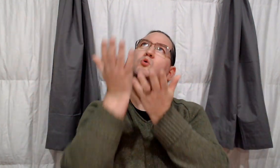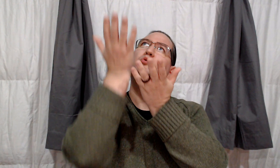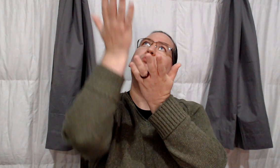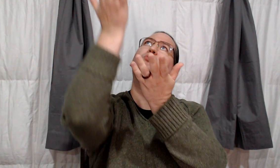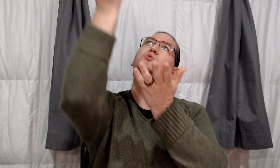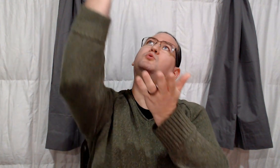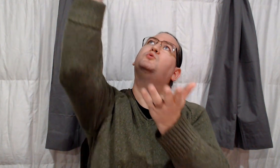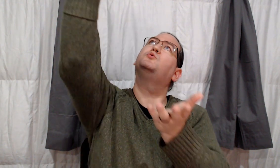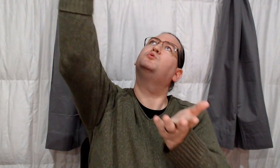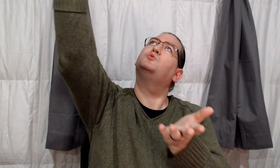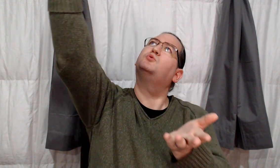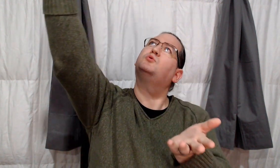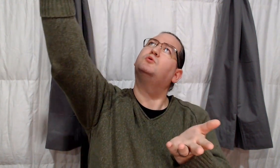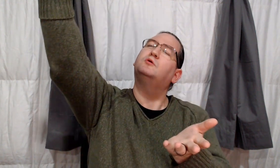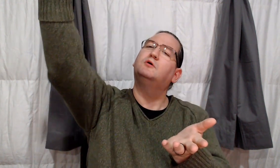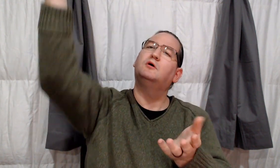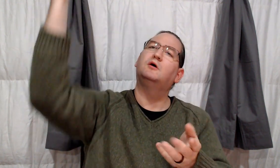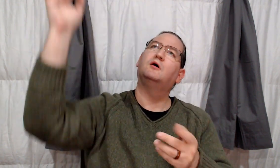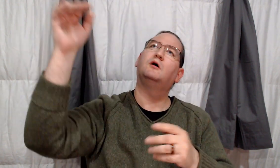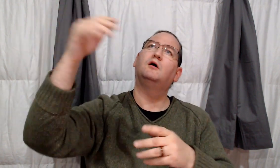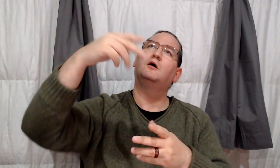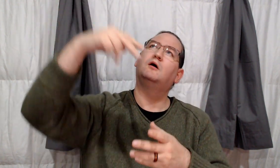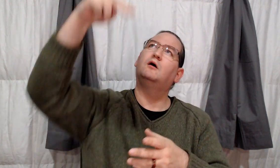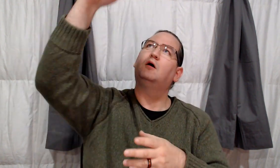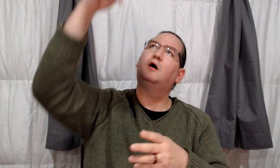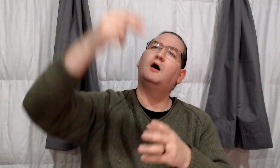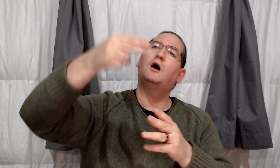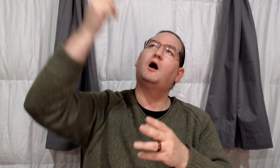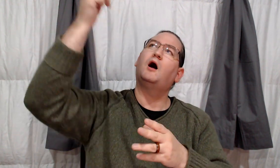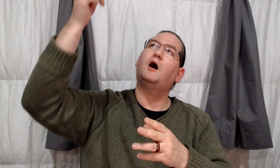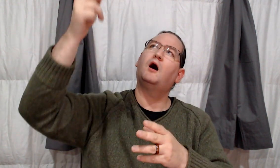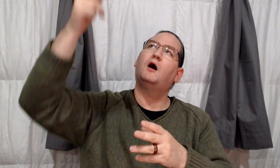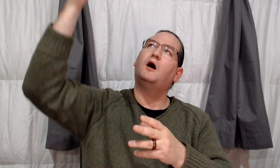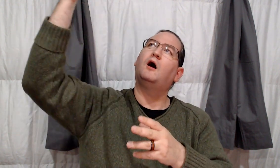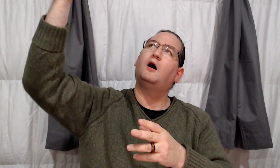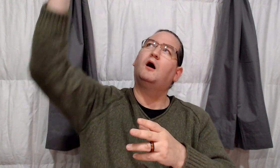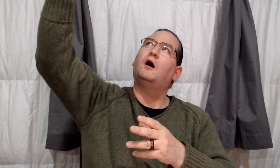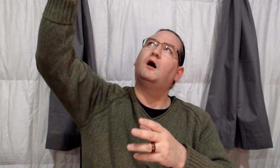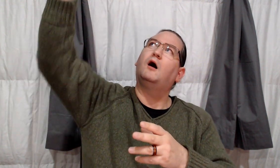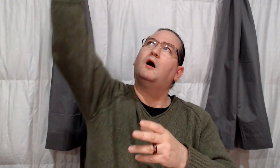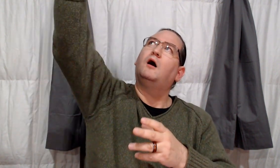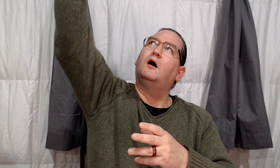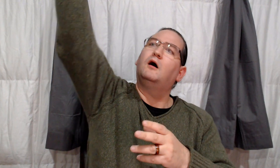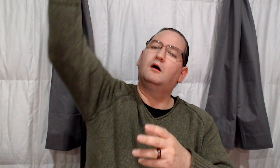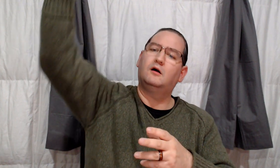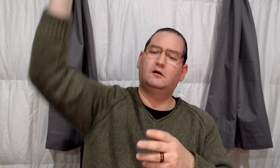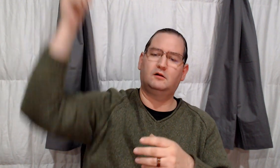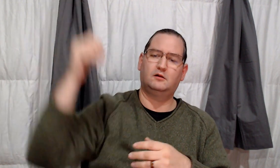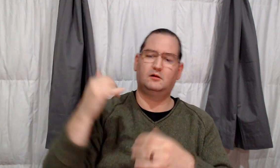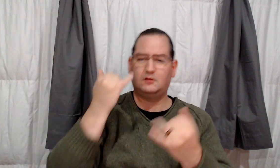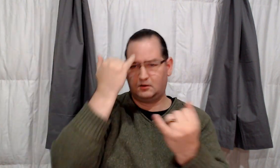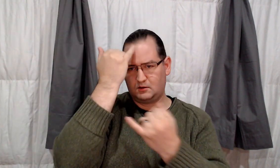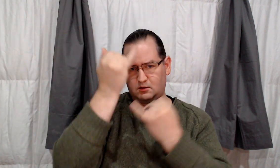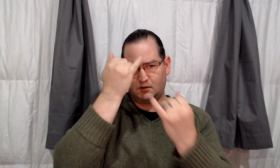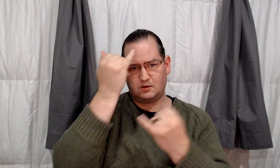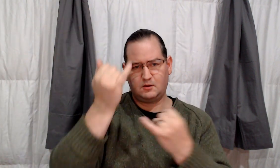up higher and higher. Imagine drifting so high that you can look down and see the planet